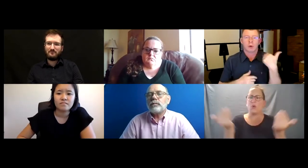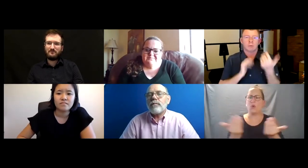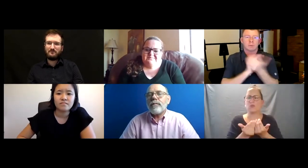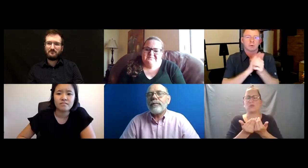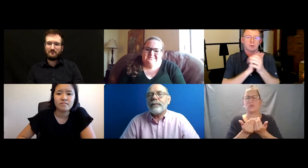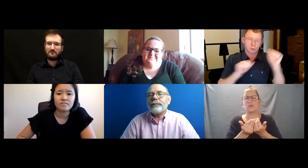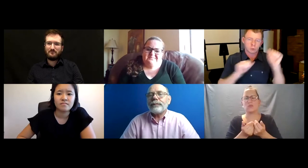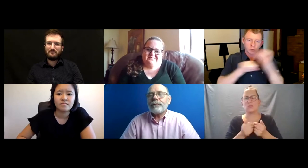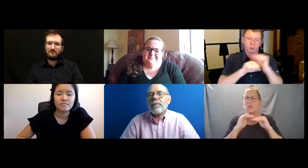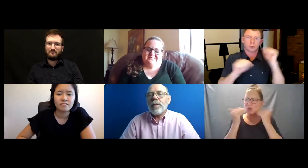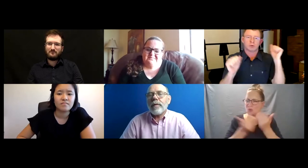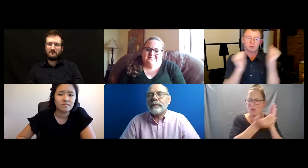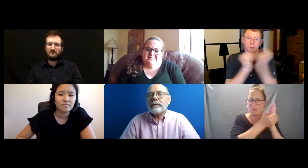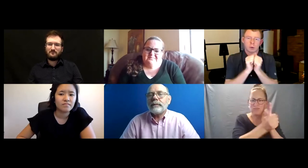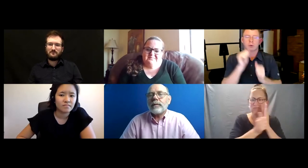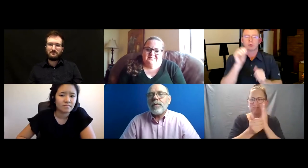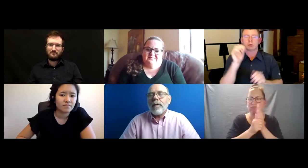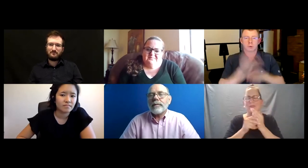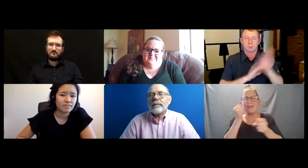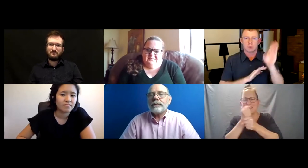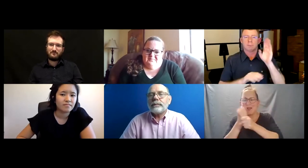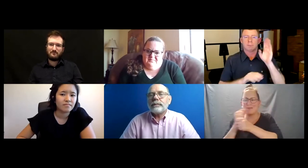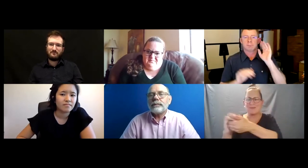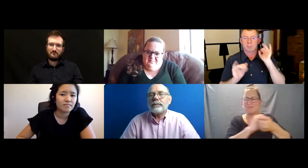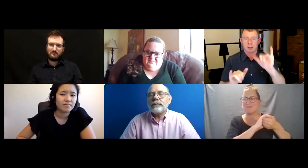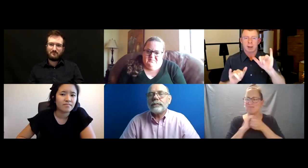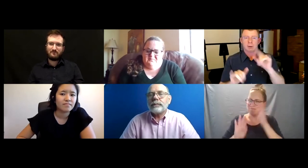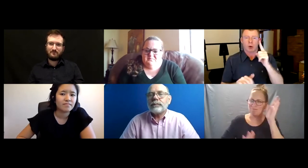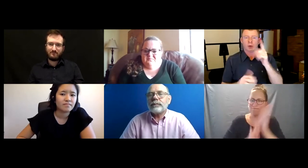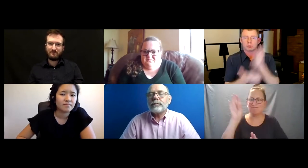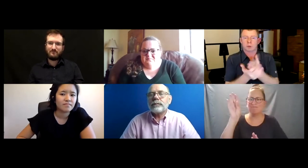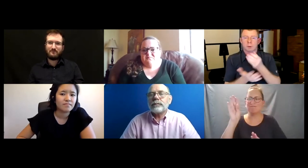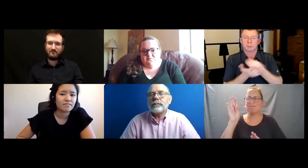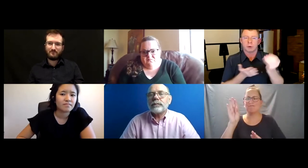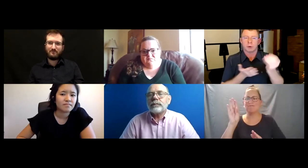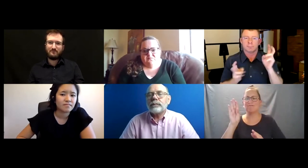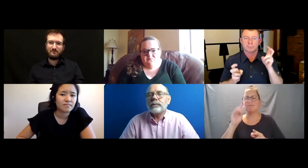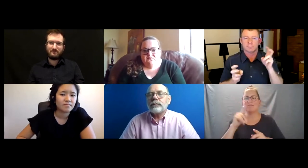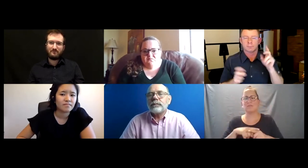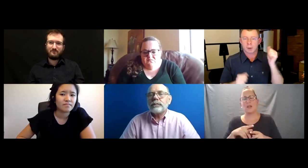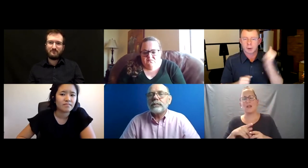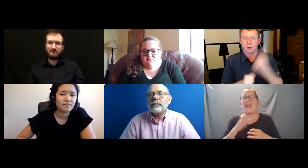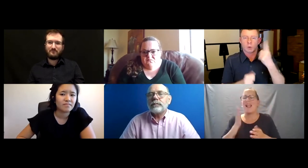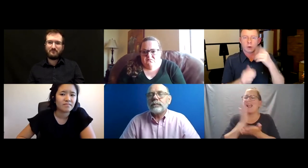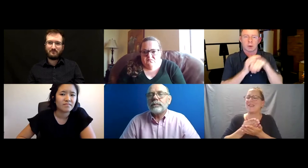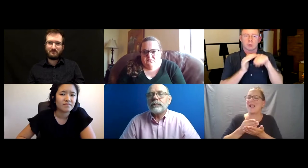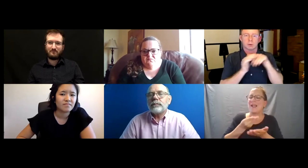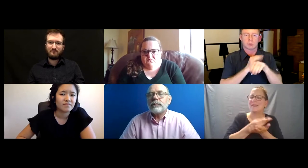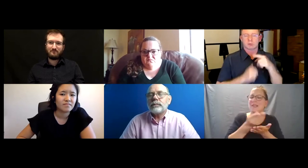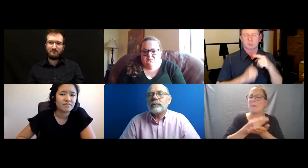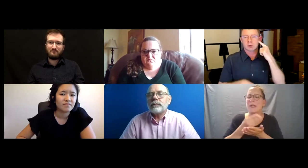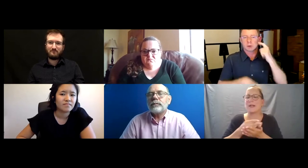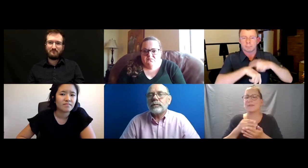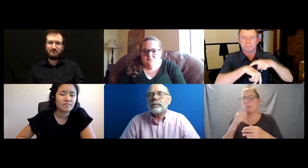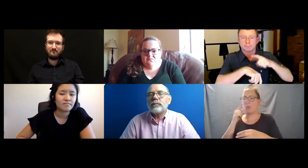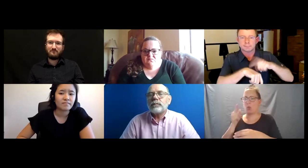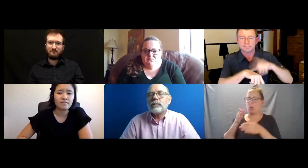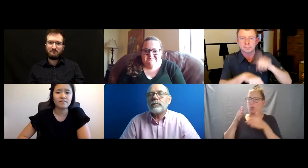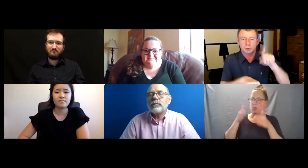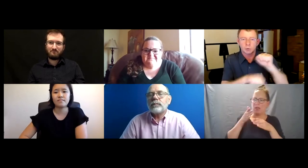hub. That way, I think each of these different agencies, they have the skills and they have the ability to do